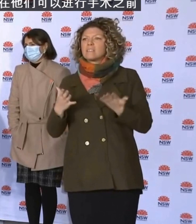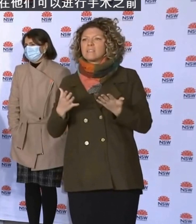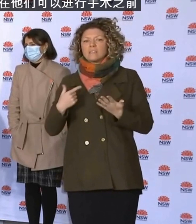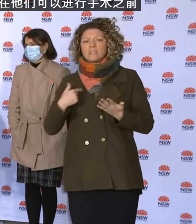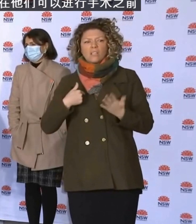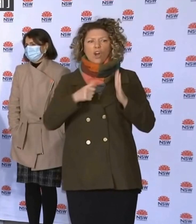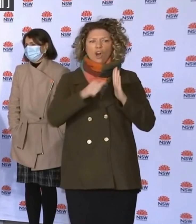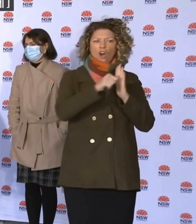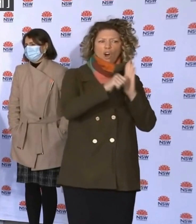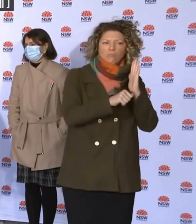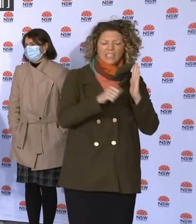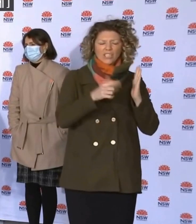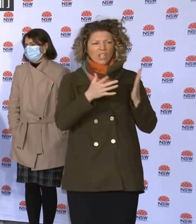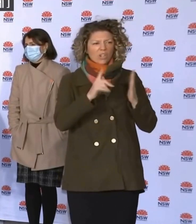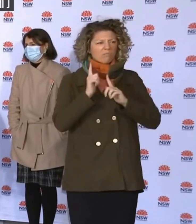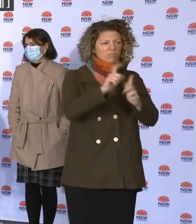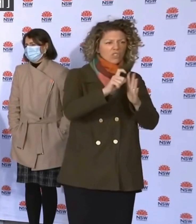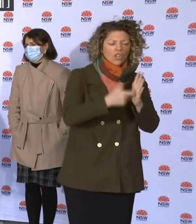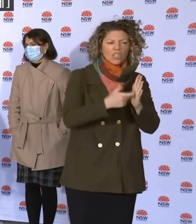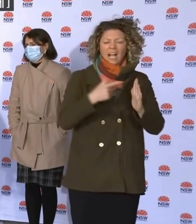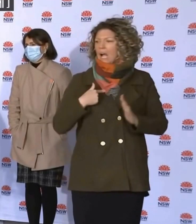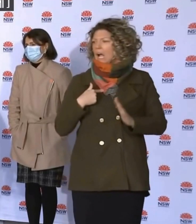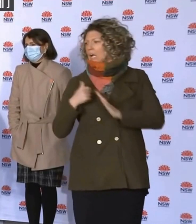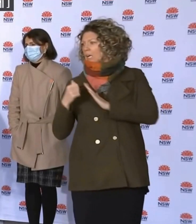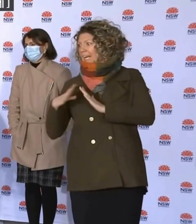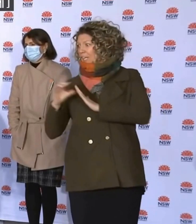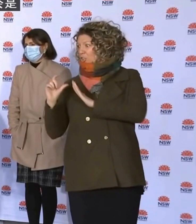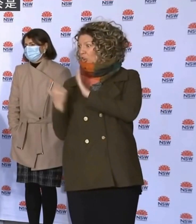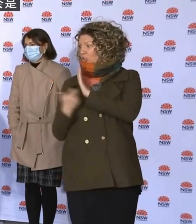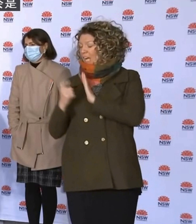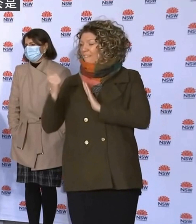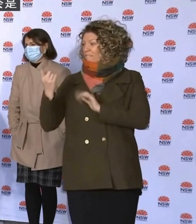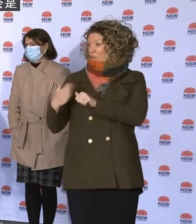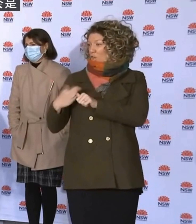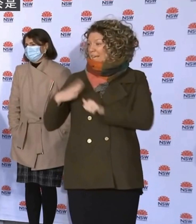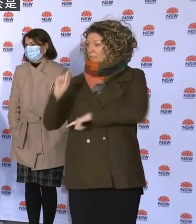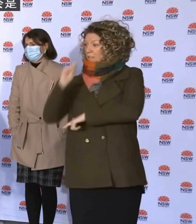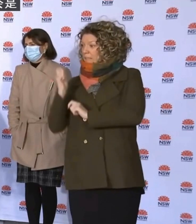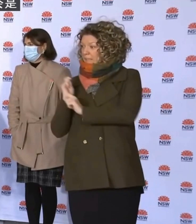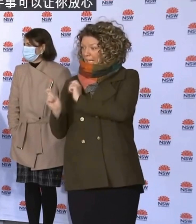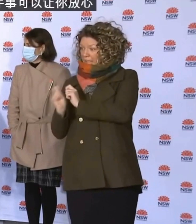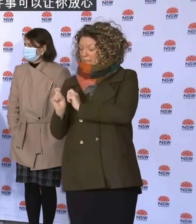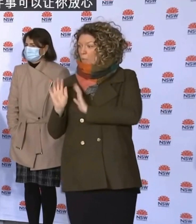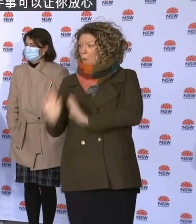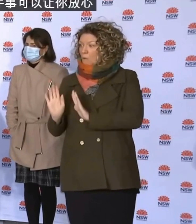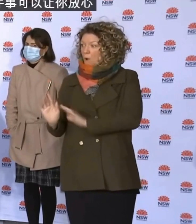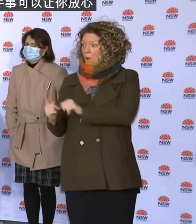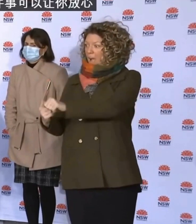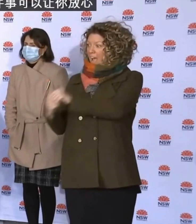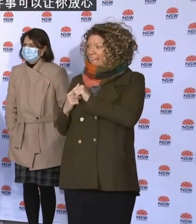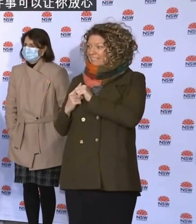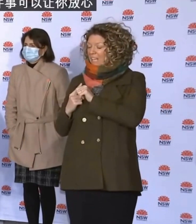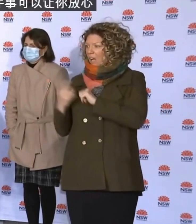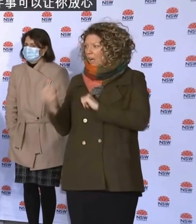an operation, and the testing, the delay is meaning that people are having to cancel their appointments. Is that obviously